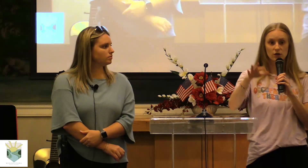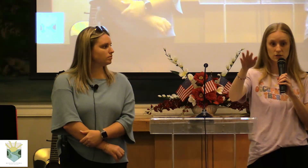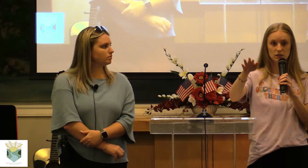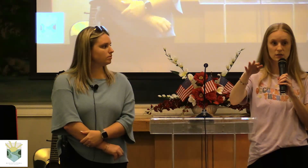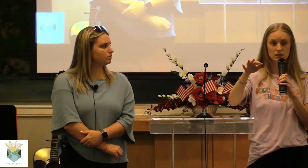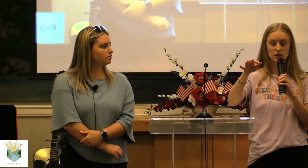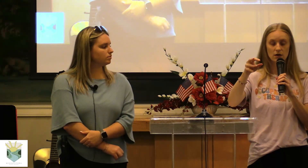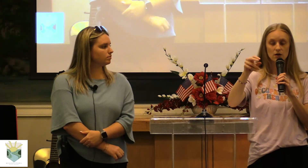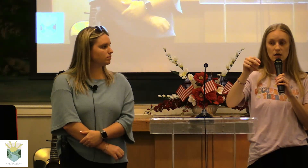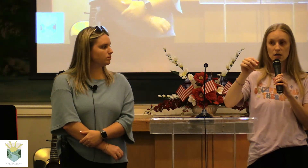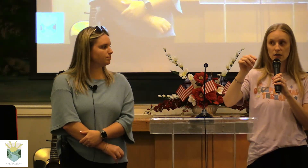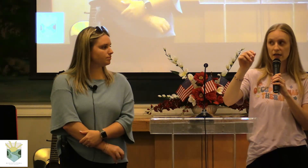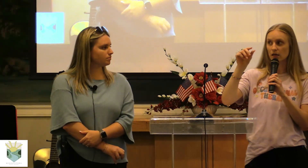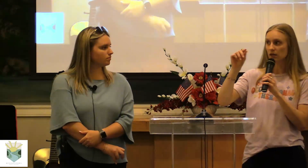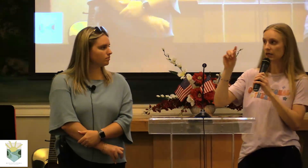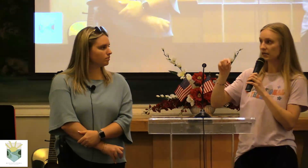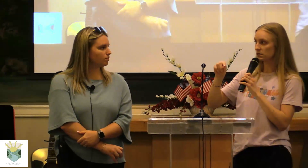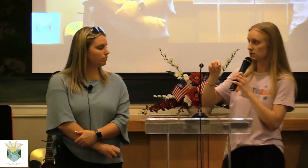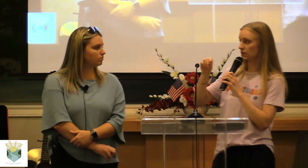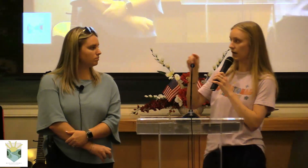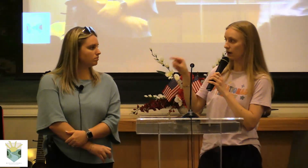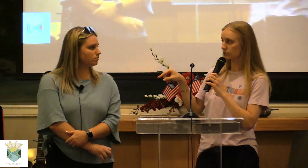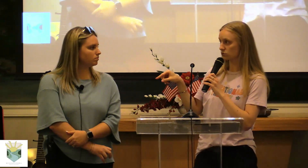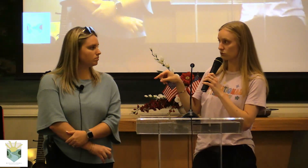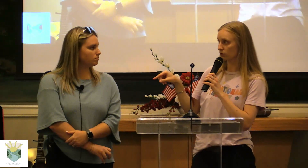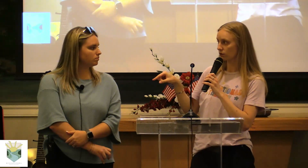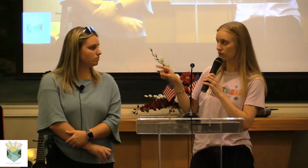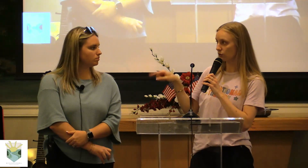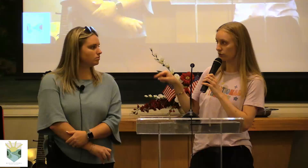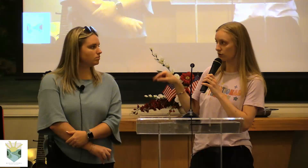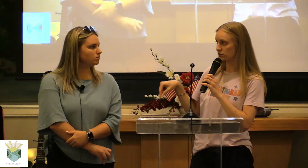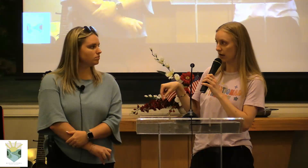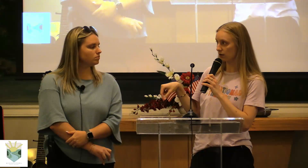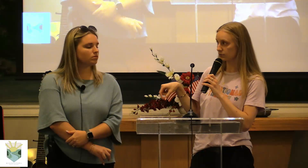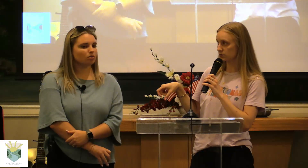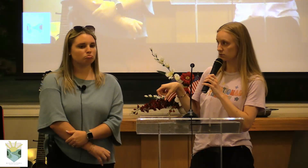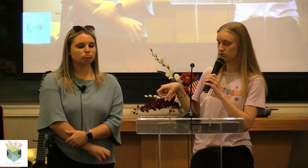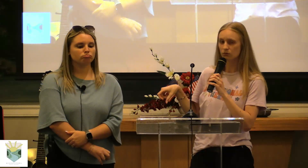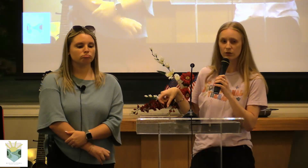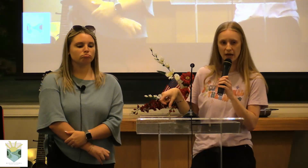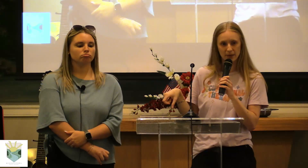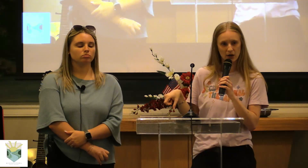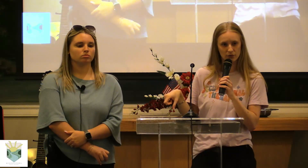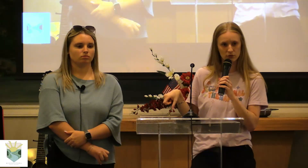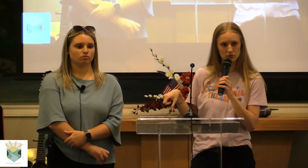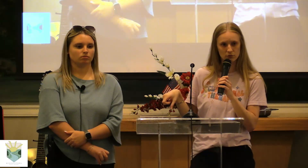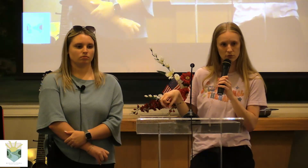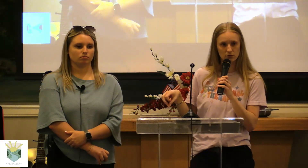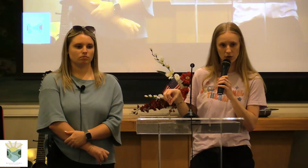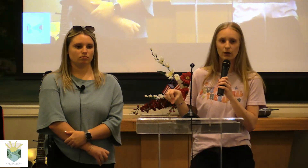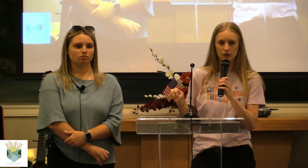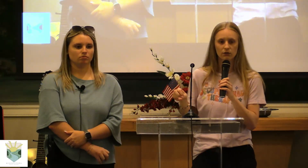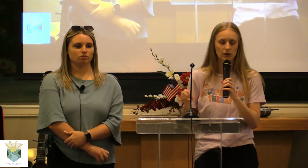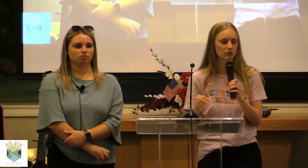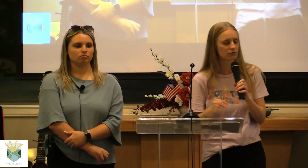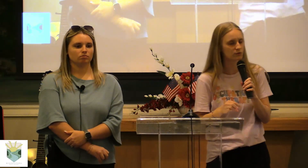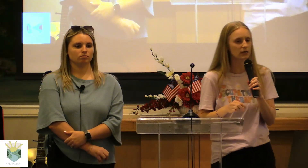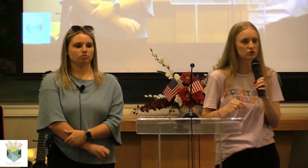Austin to send out, like links to the App Store for those apps. Would that be helpful? Yes. Okay. I was just making sure that I